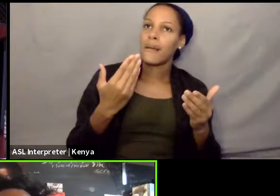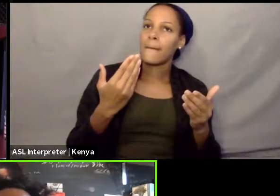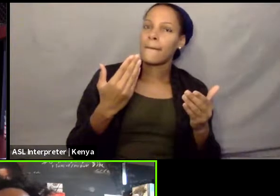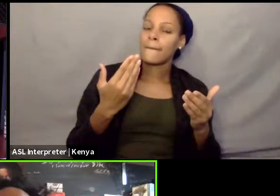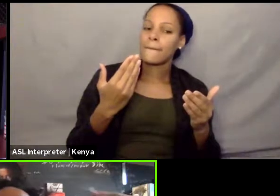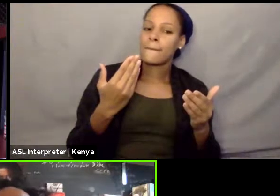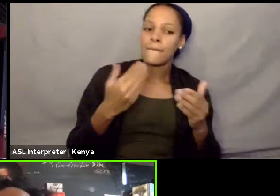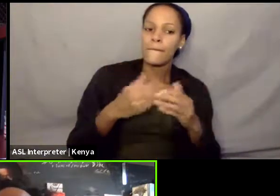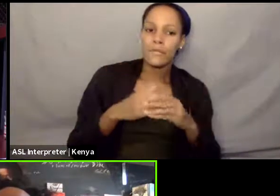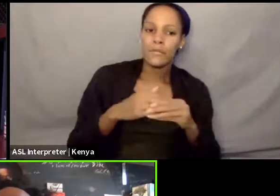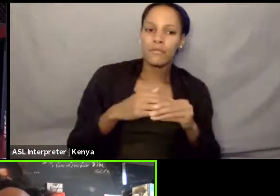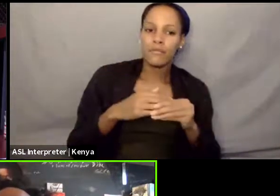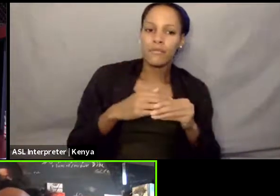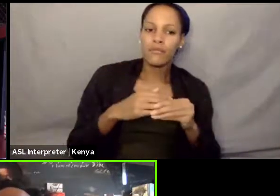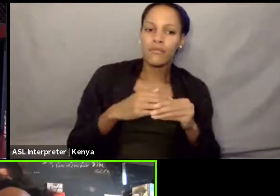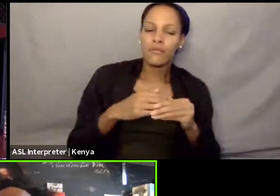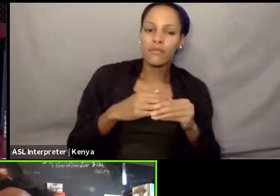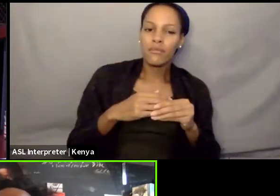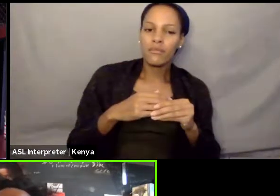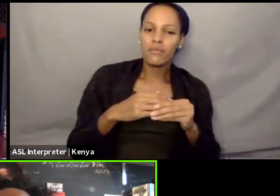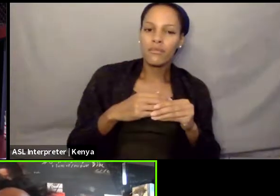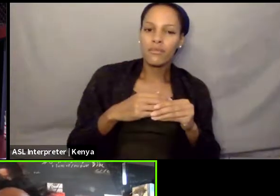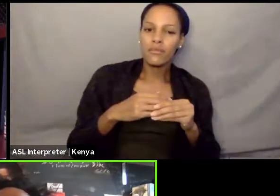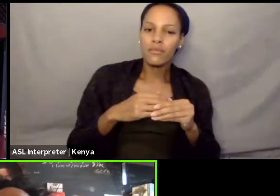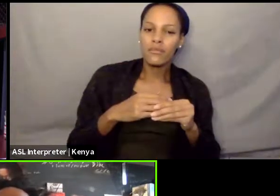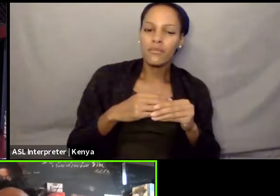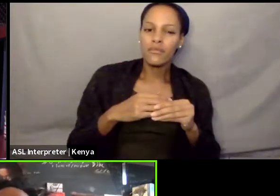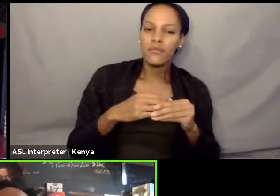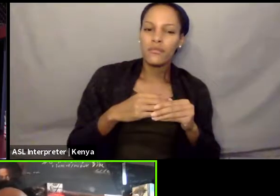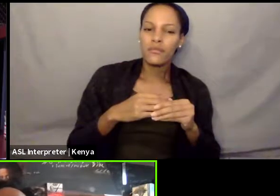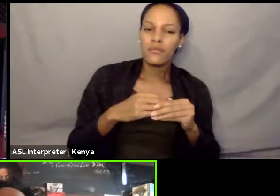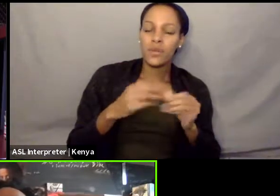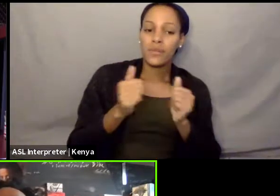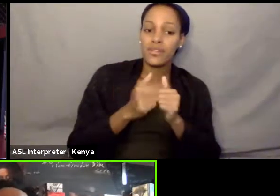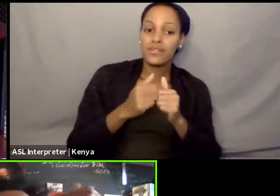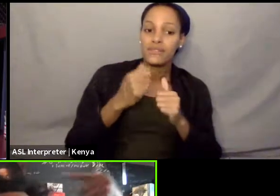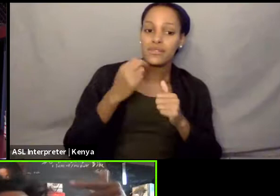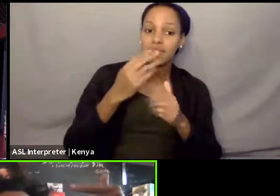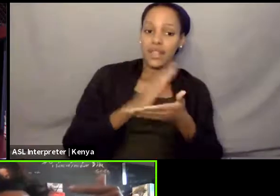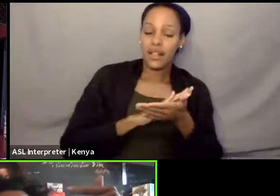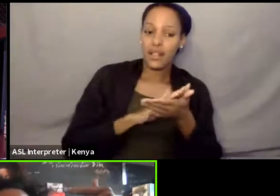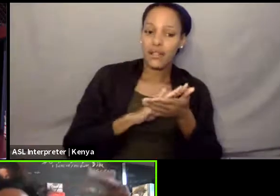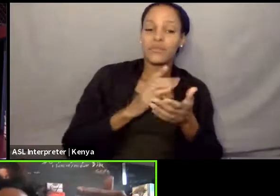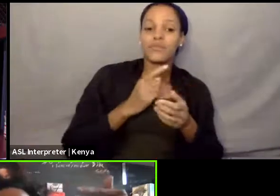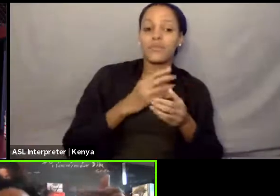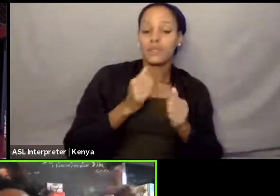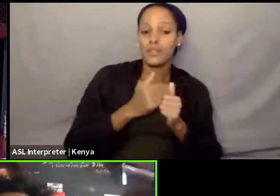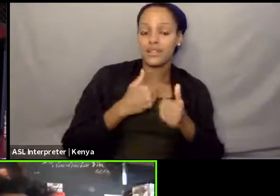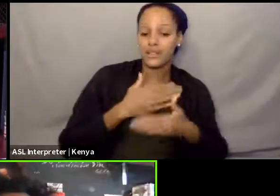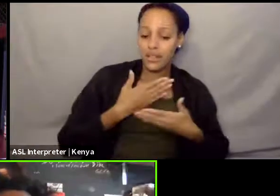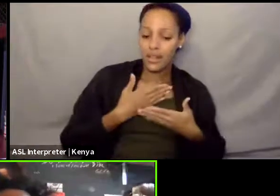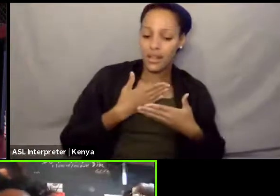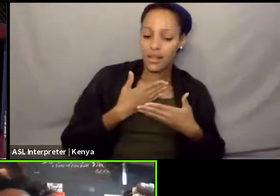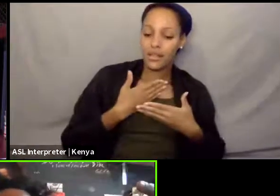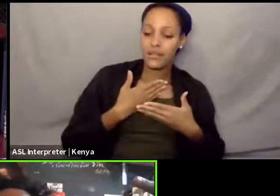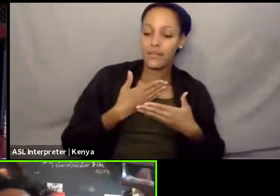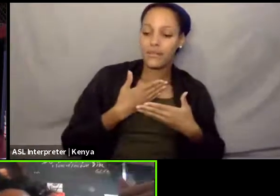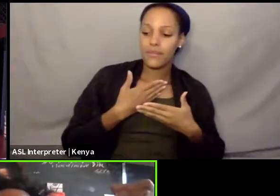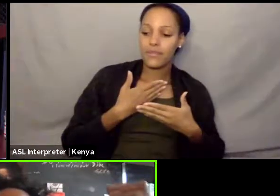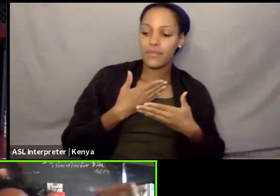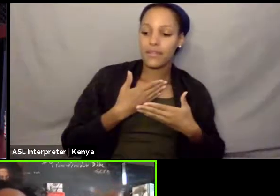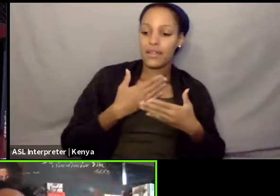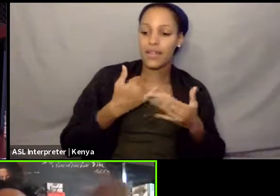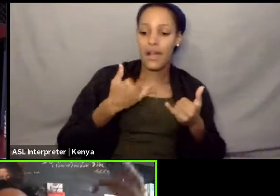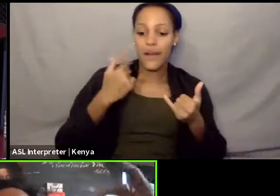that delights you, one of the things that it does for you is that it lets you know, now, that thing delights me.